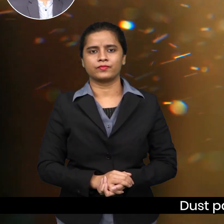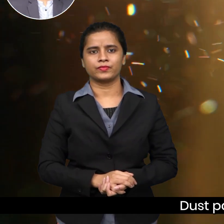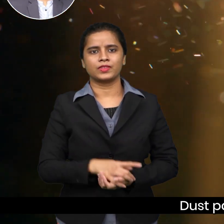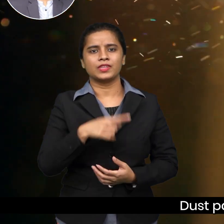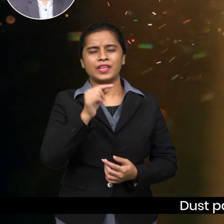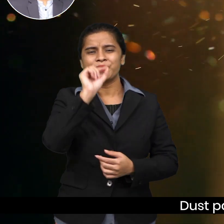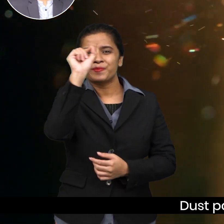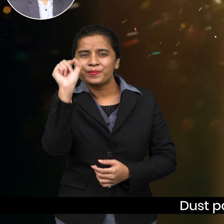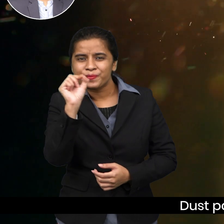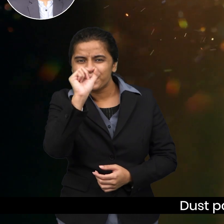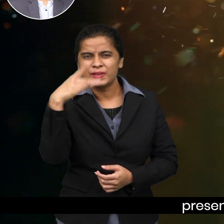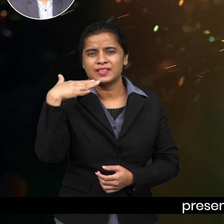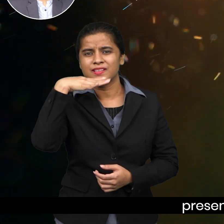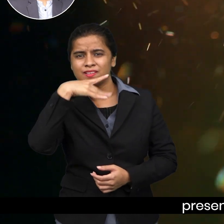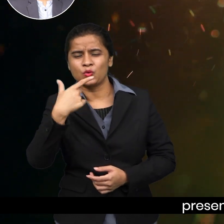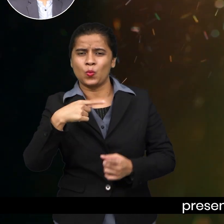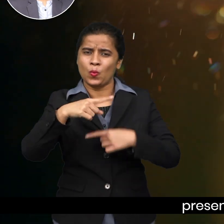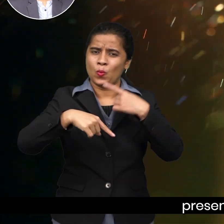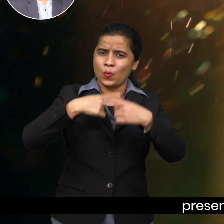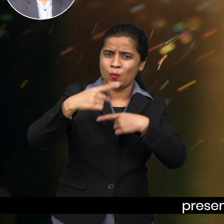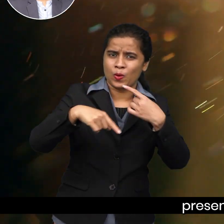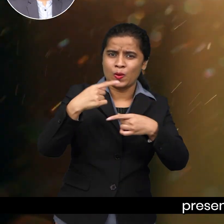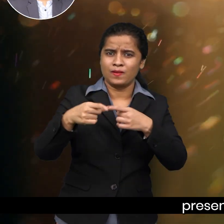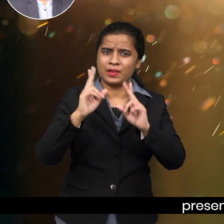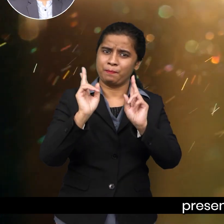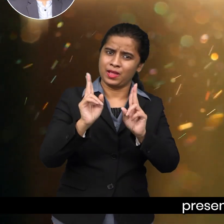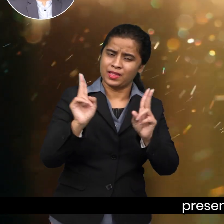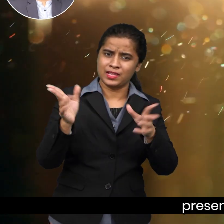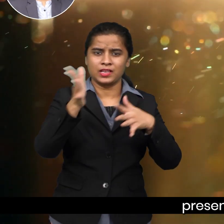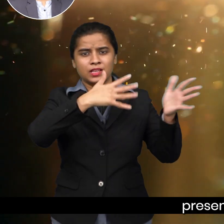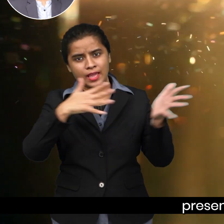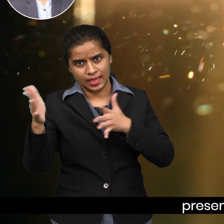Dust particles are always present in the air as well.